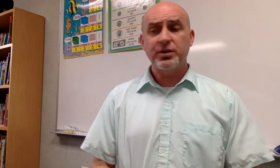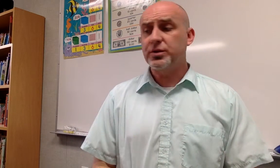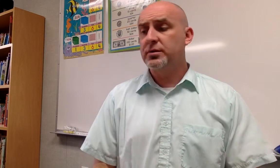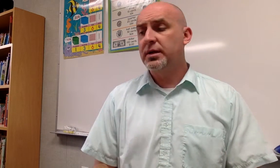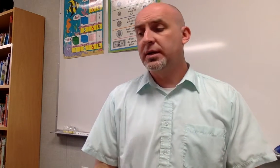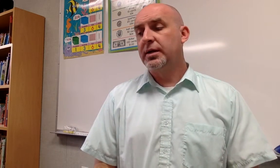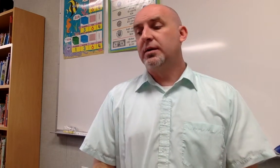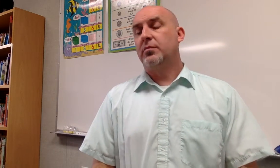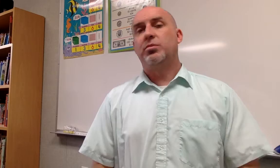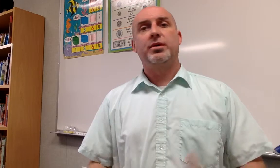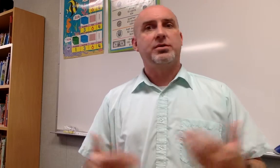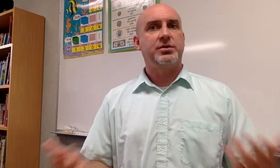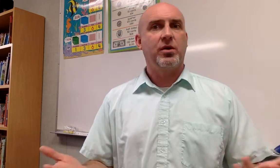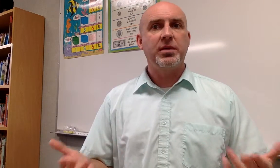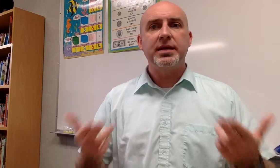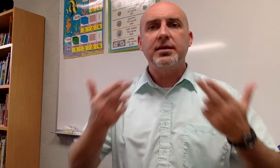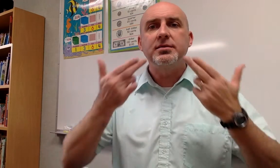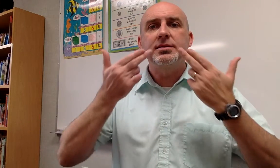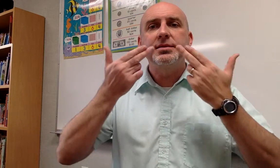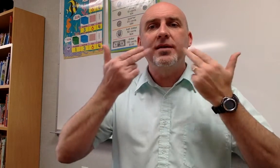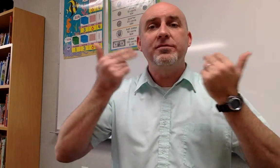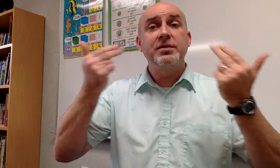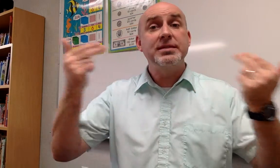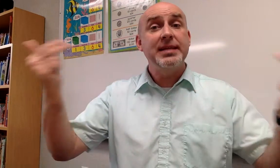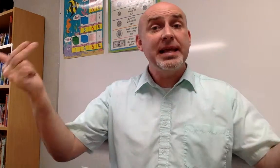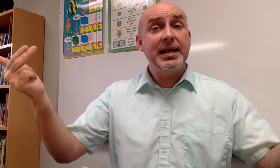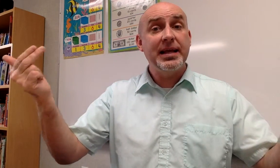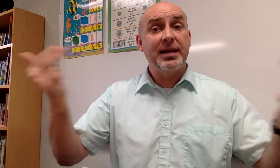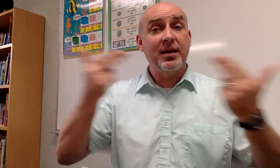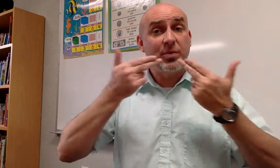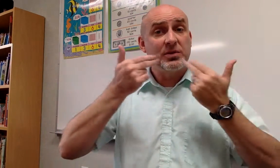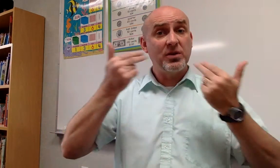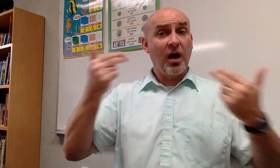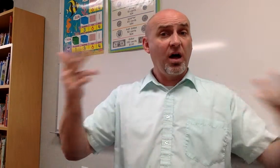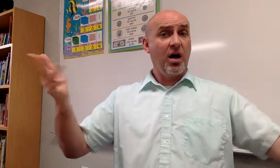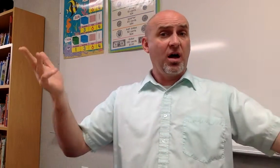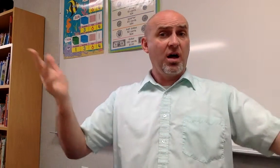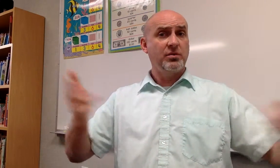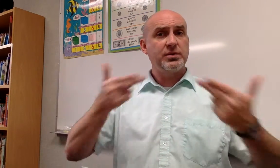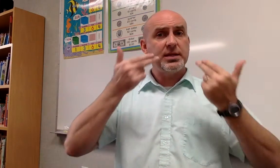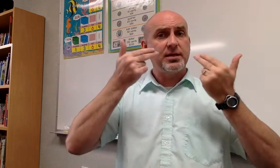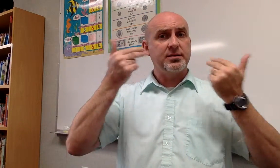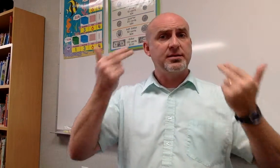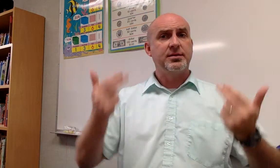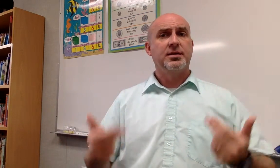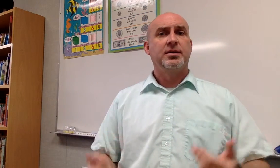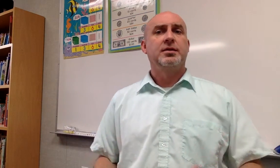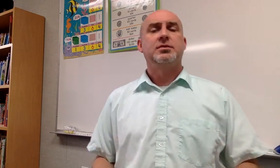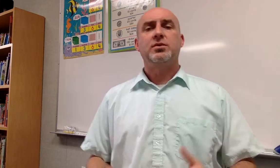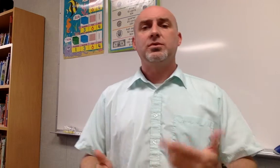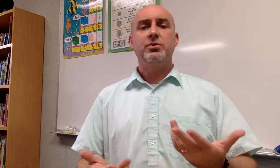Actor. Boy, there's so many. Here's the sign for sing. A person who sings. So you